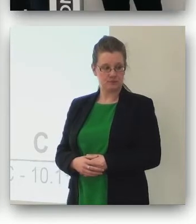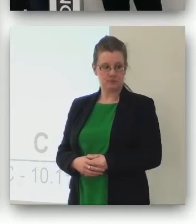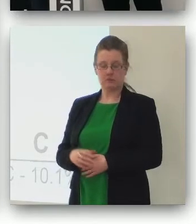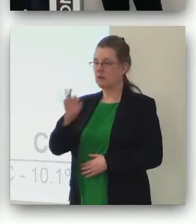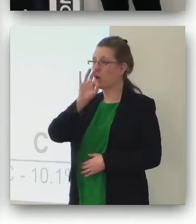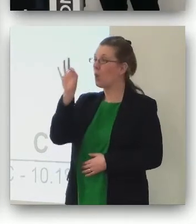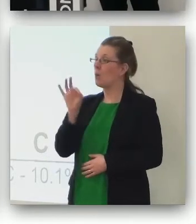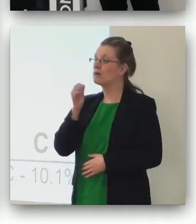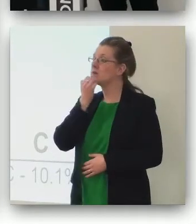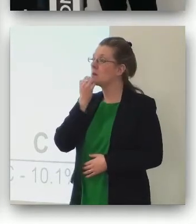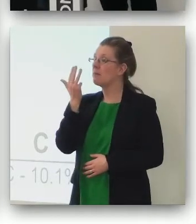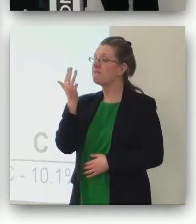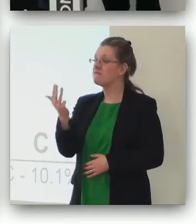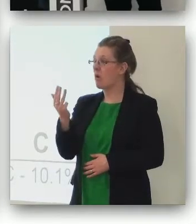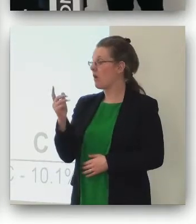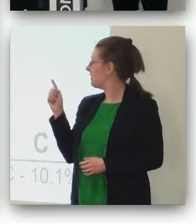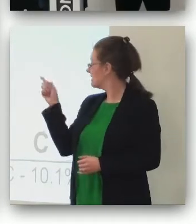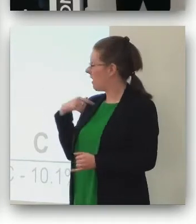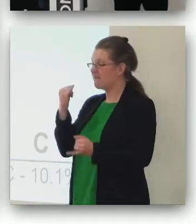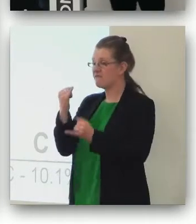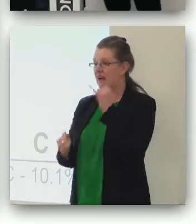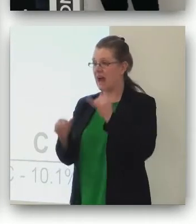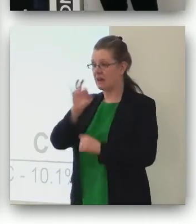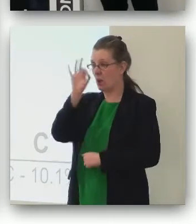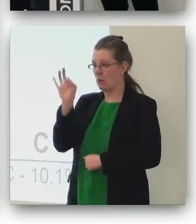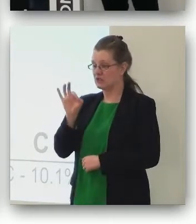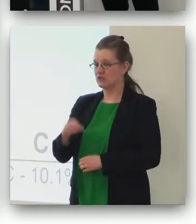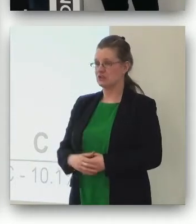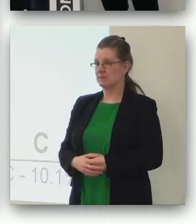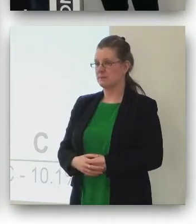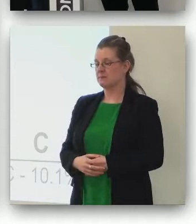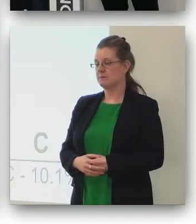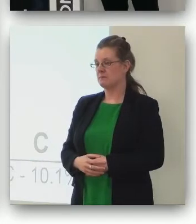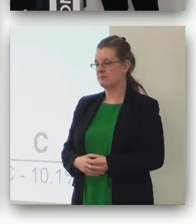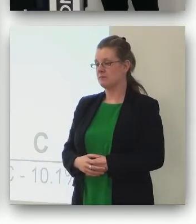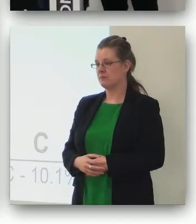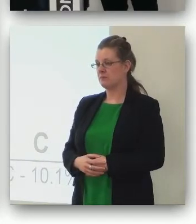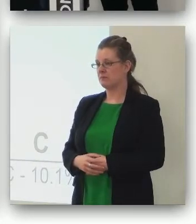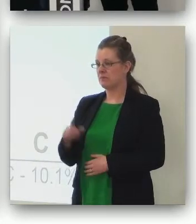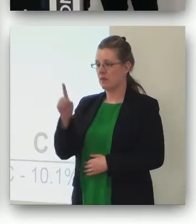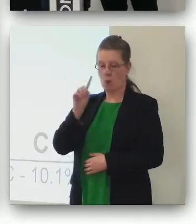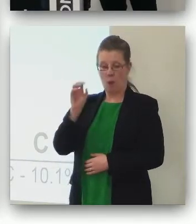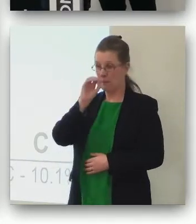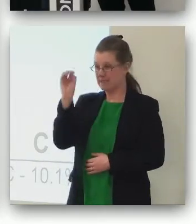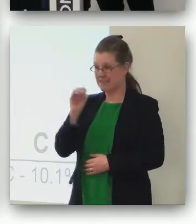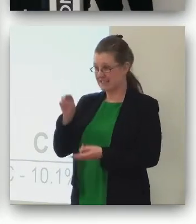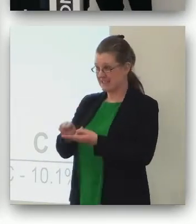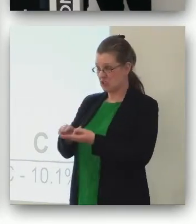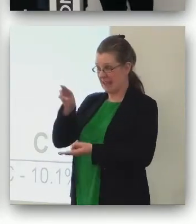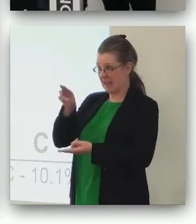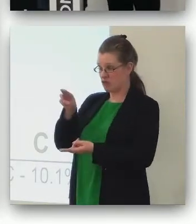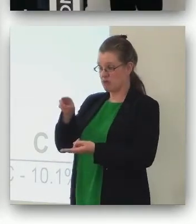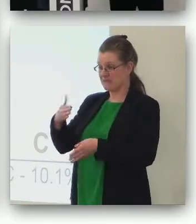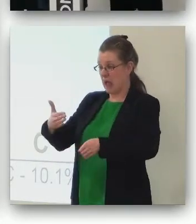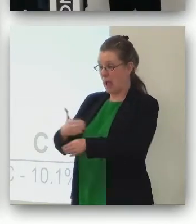Question number 4. This is our final question. You don't have to do it after this. So, what percentage increase has